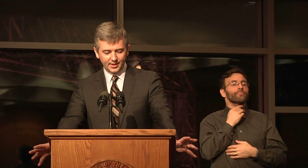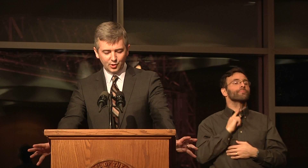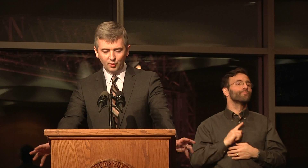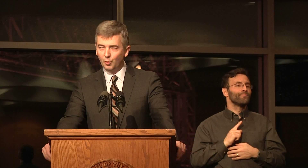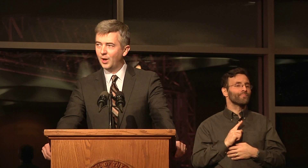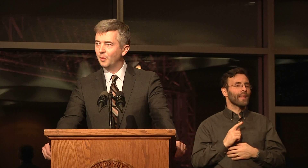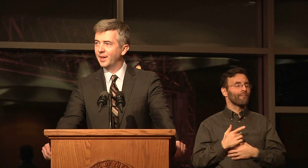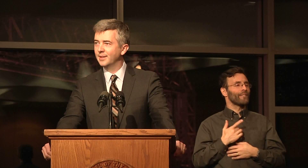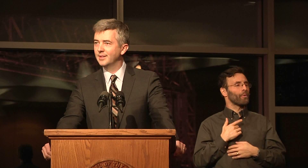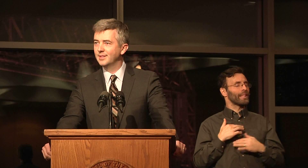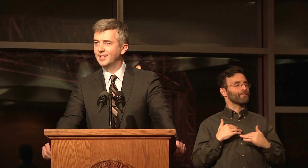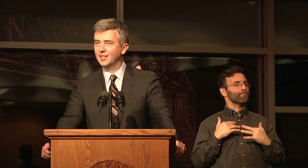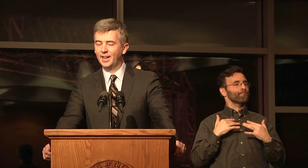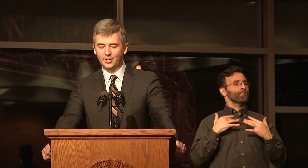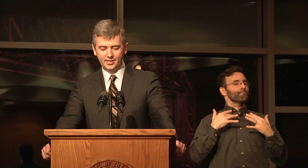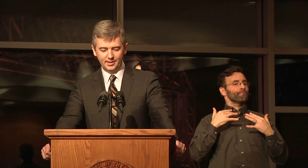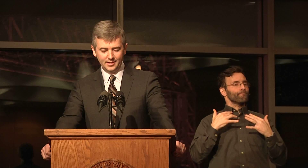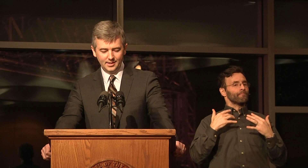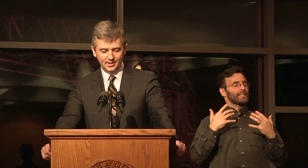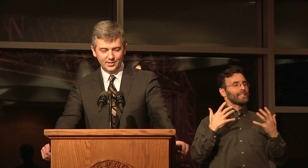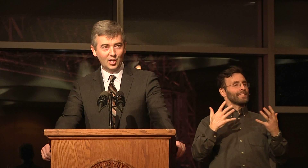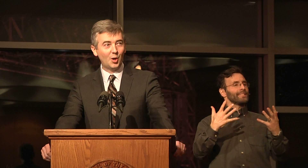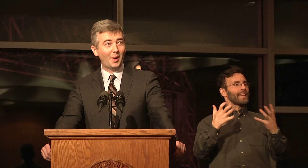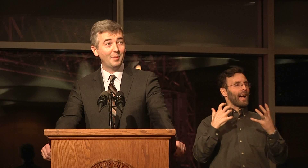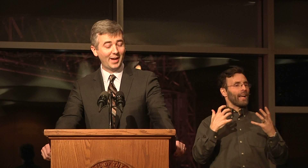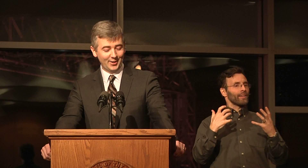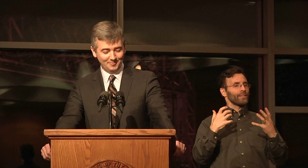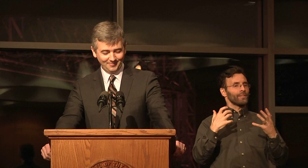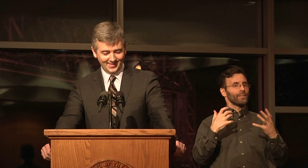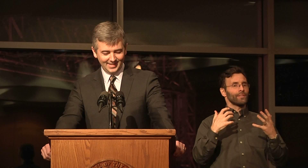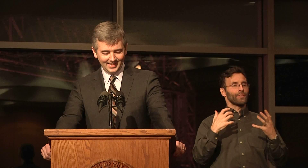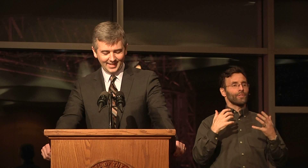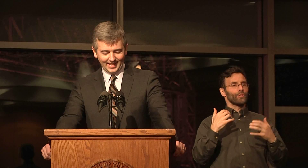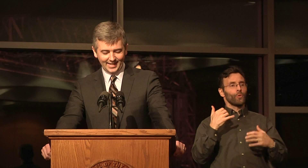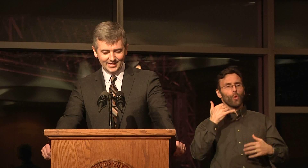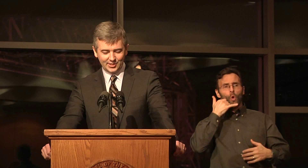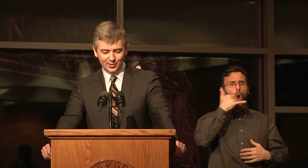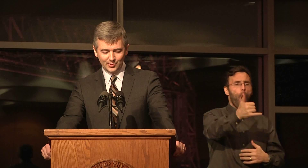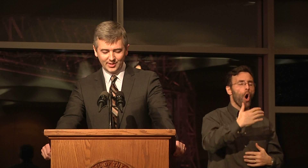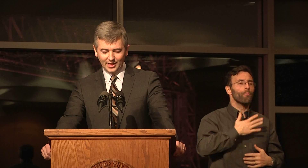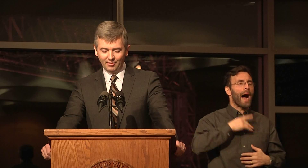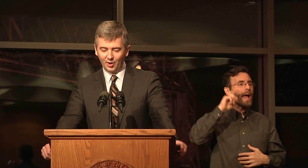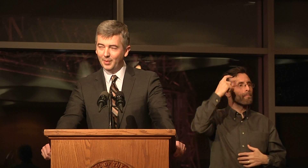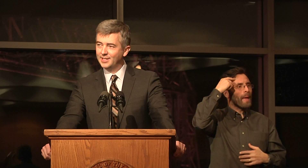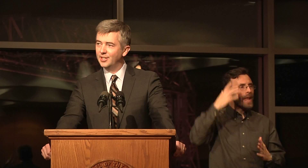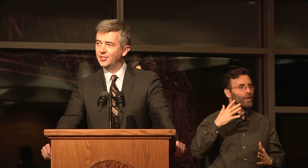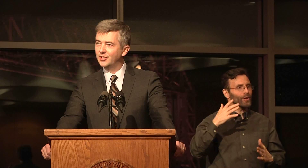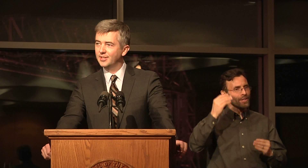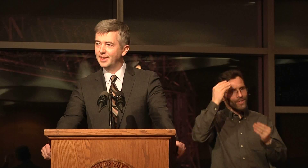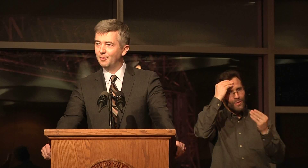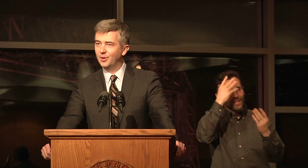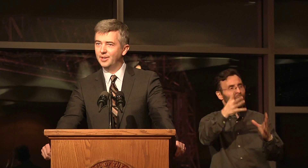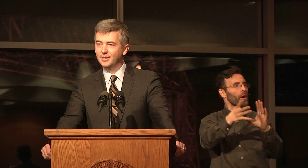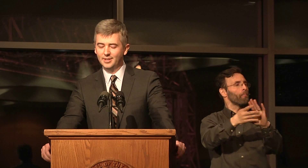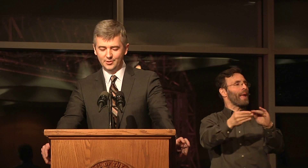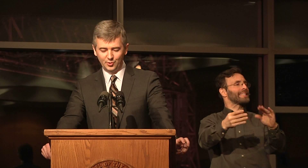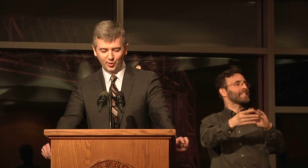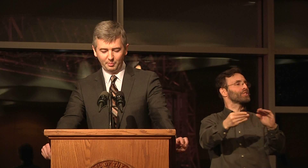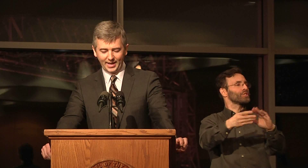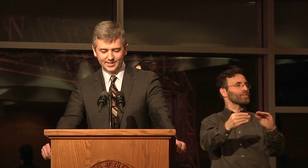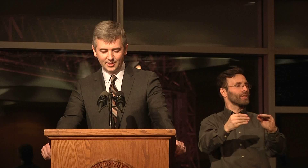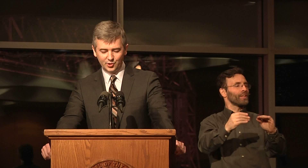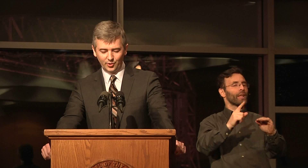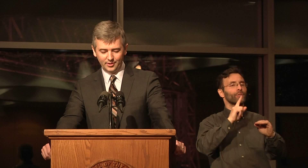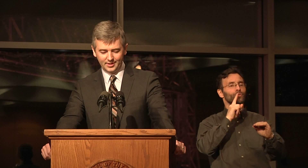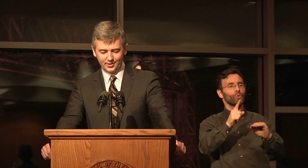filled with this overwhelming desire to call my mayor and to deliver a message that would